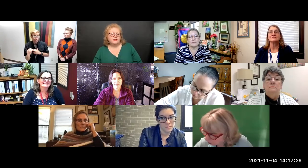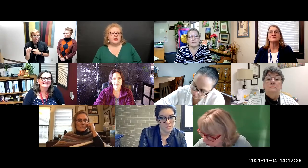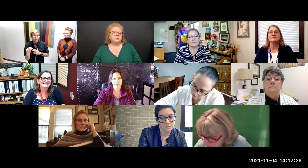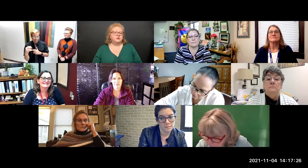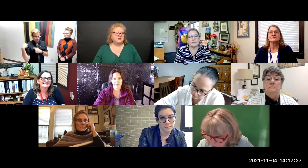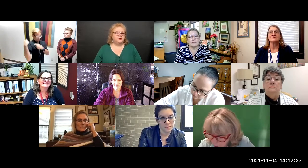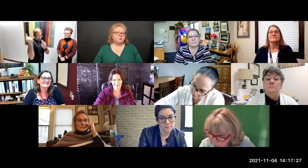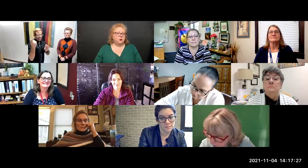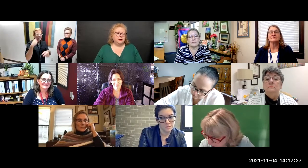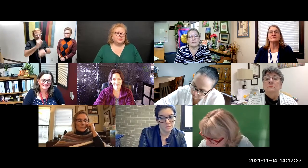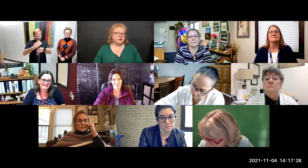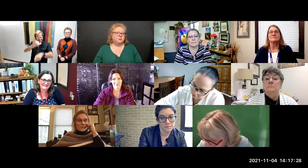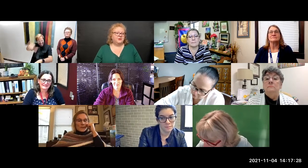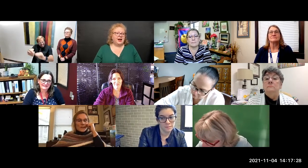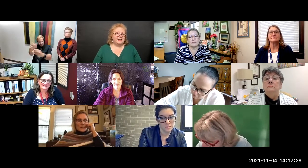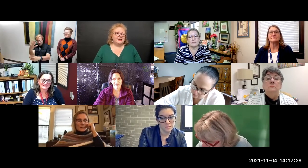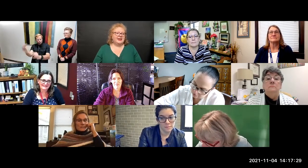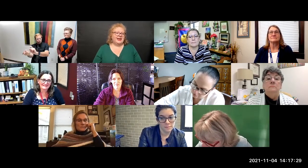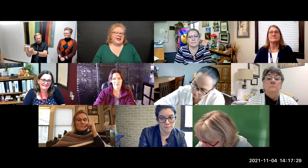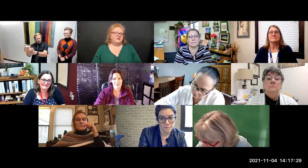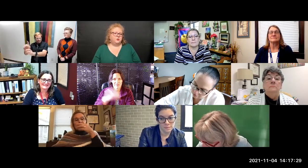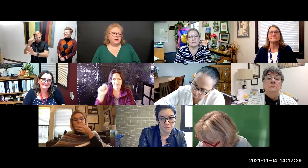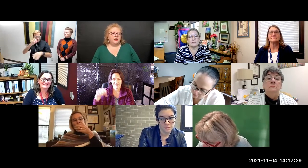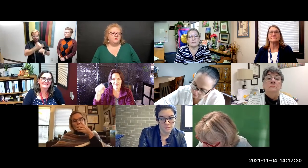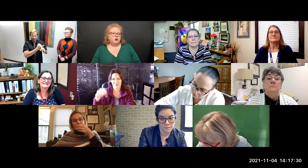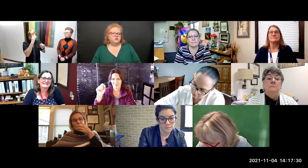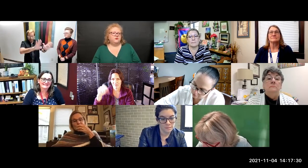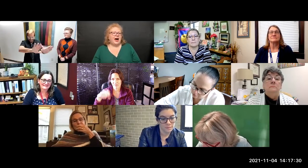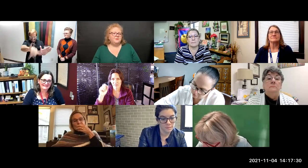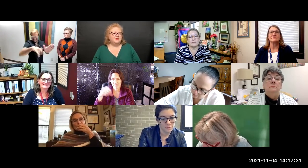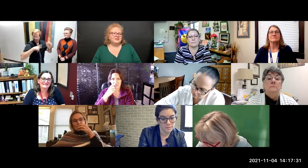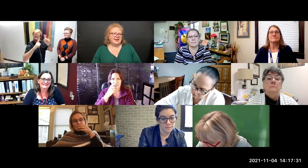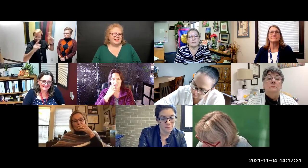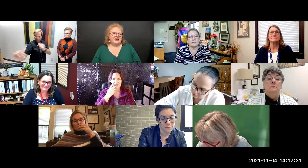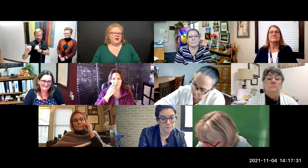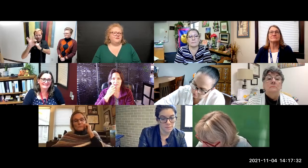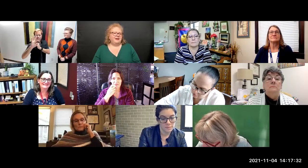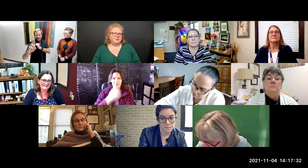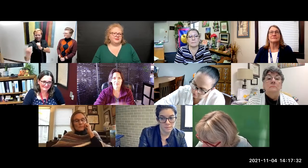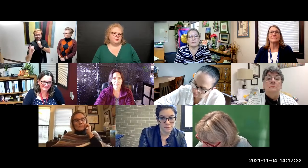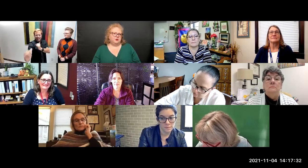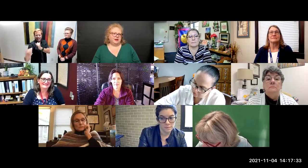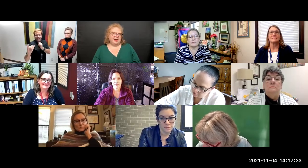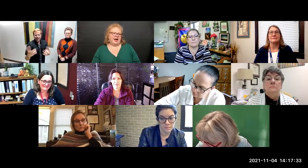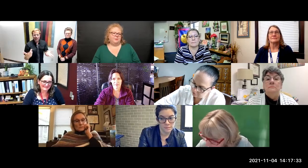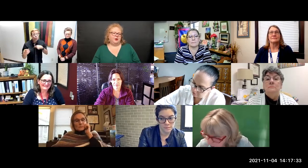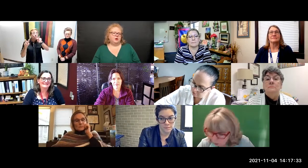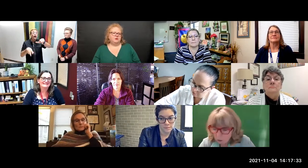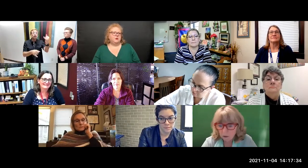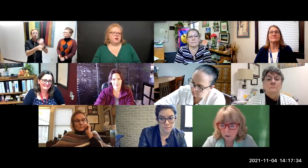deafs, or the different programs that are provided. And so we have worked 5%. 5% we're looking at, but we are